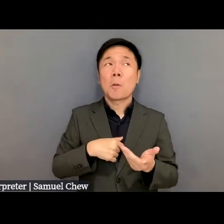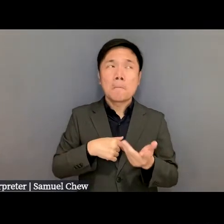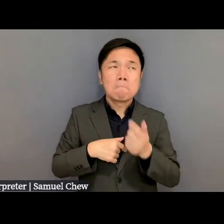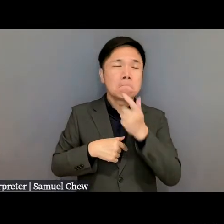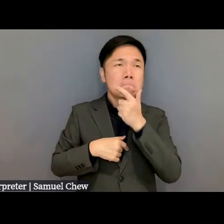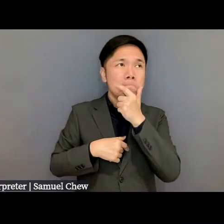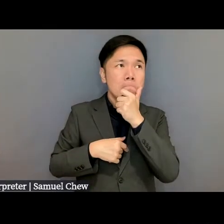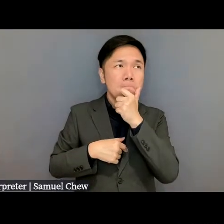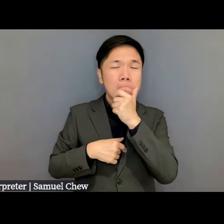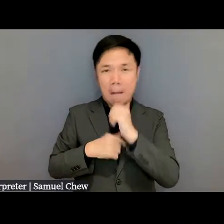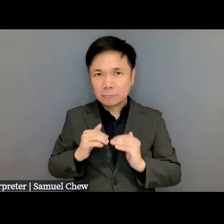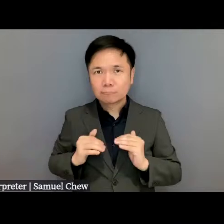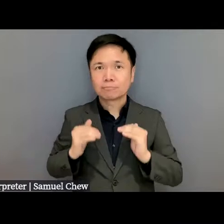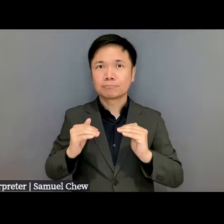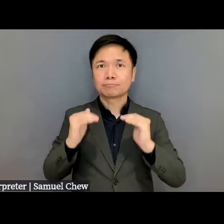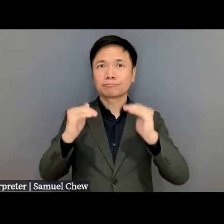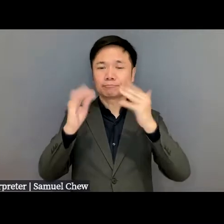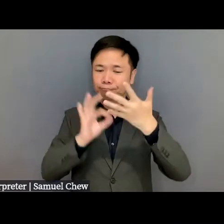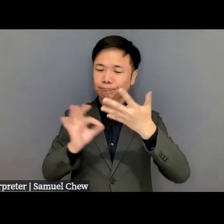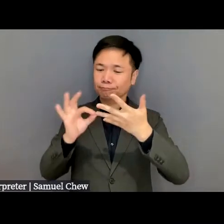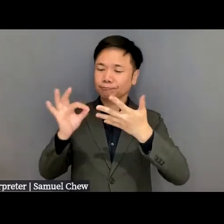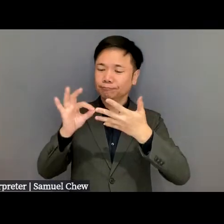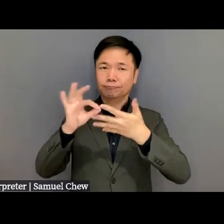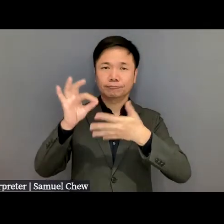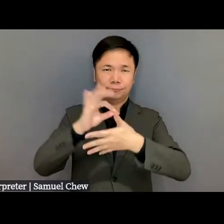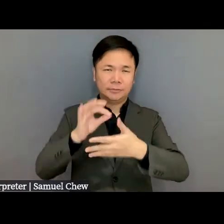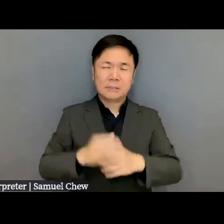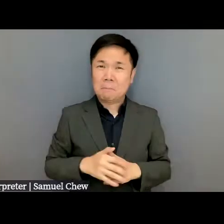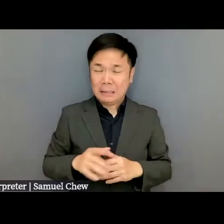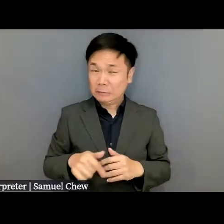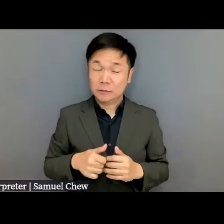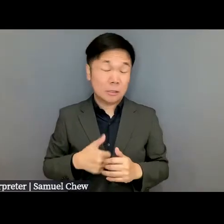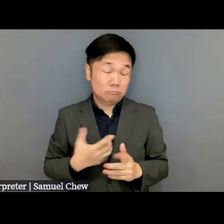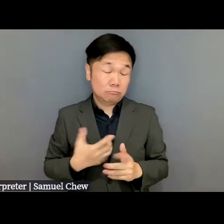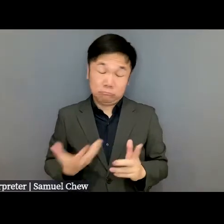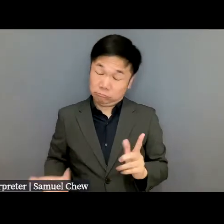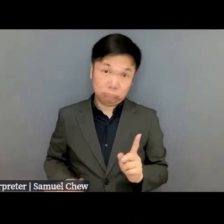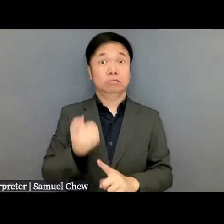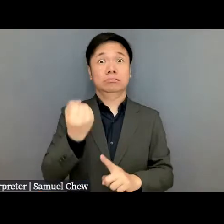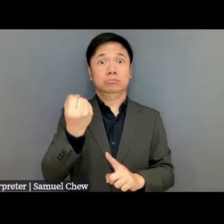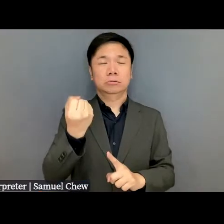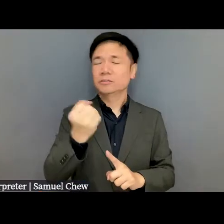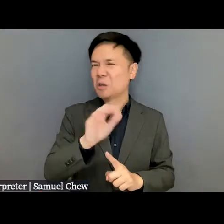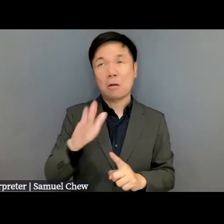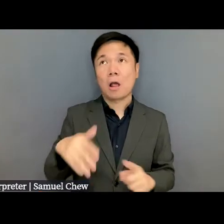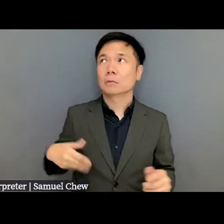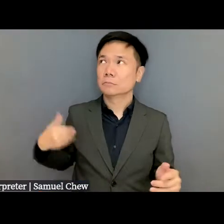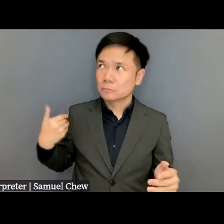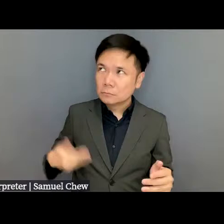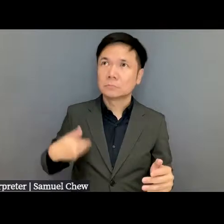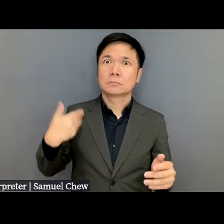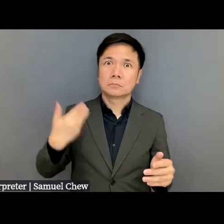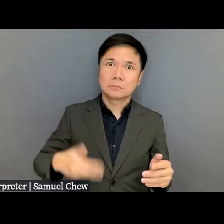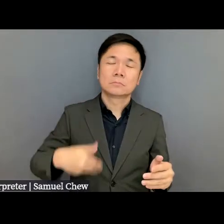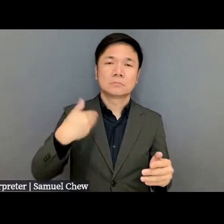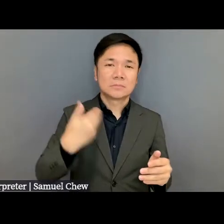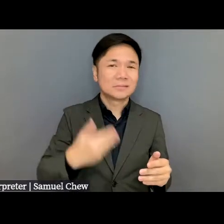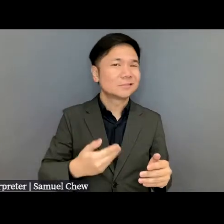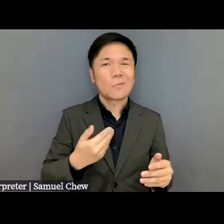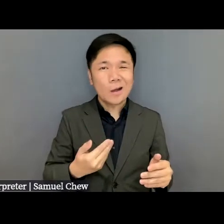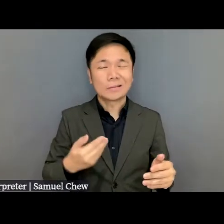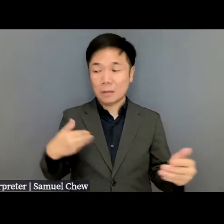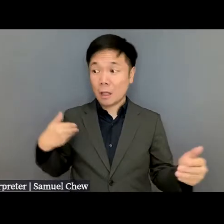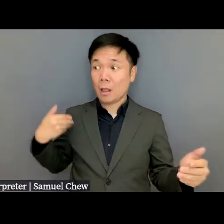type of initiative too. But it's not easy. Budget and resources will always be a challenge, I believe, in